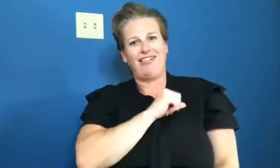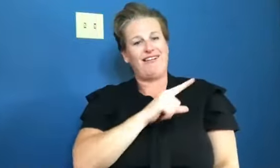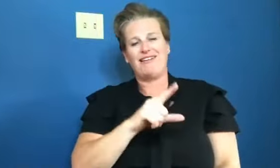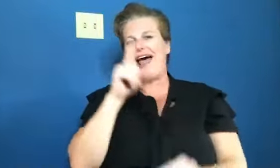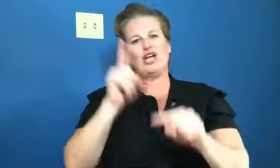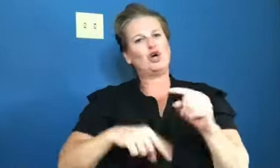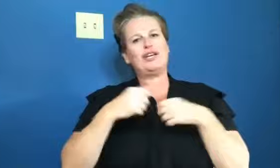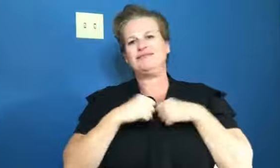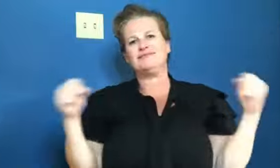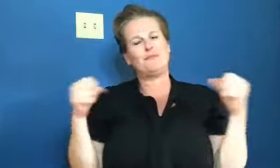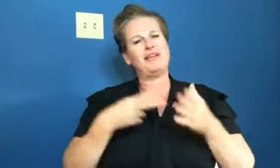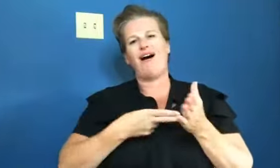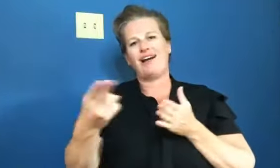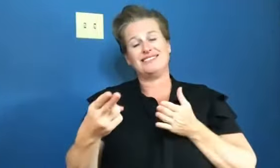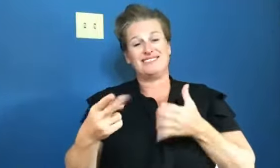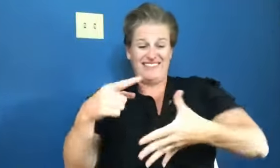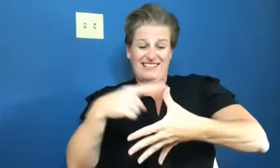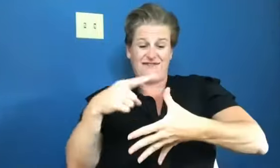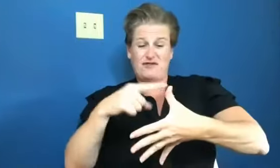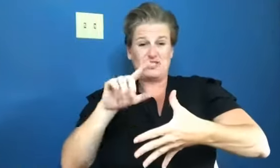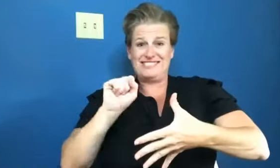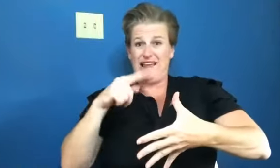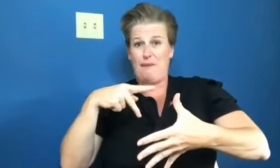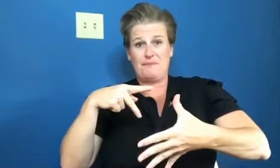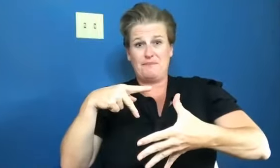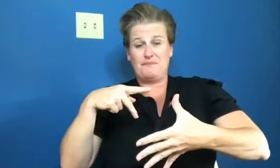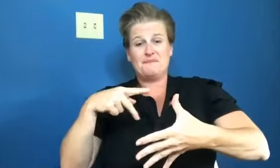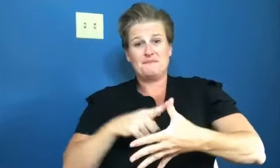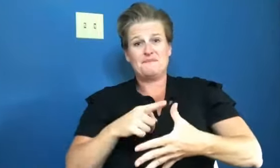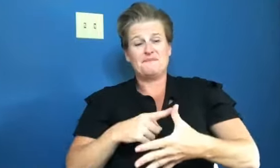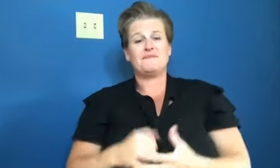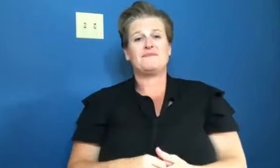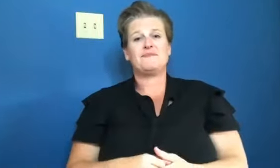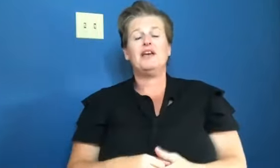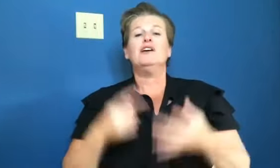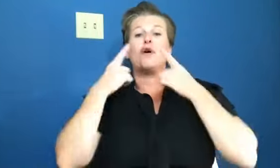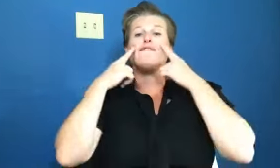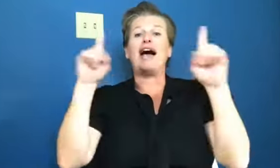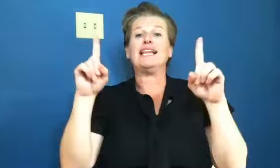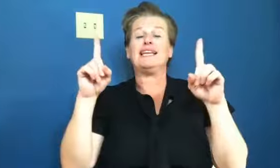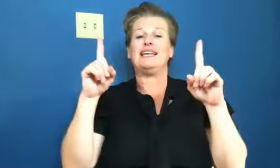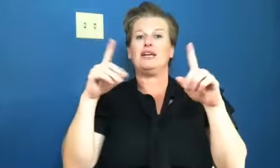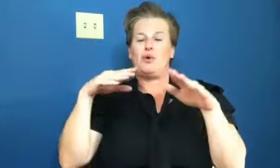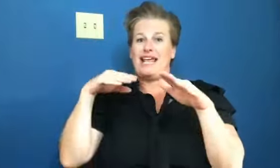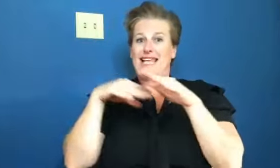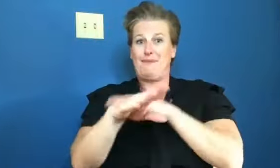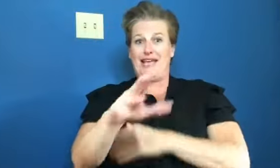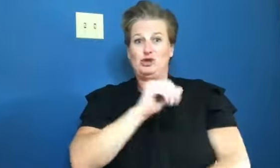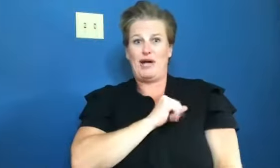behind step one. And so what finally brought me into the program is that this is a ridiculous story.